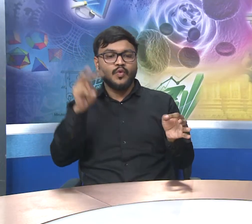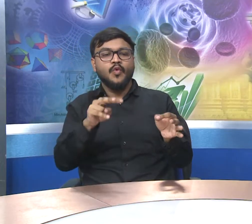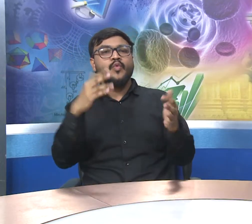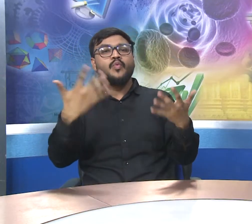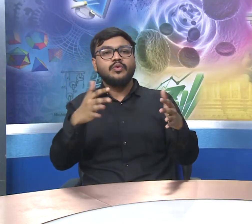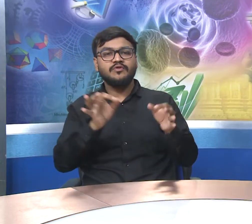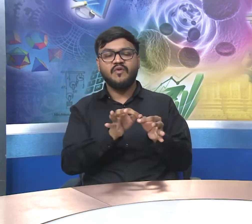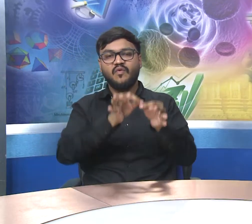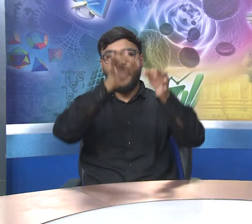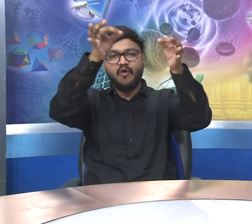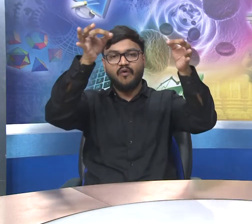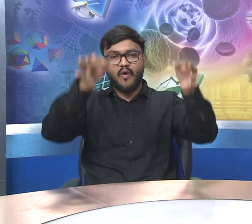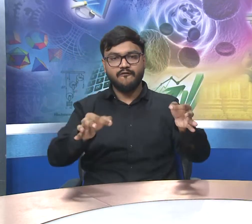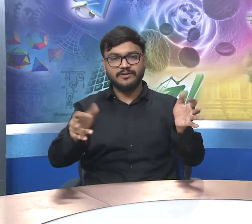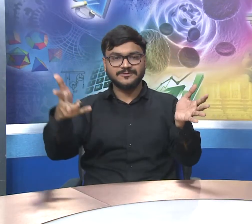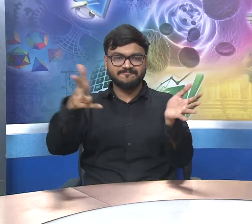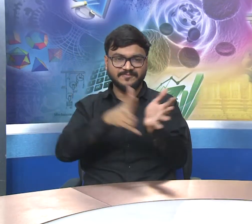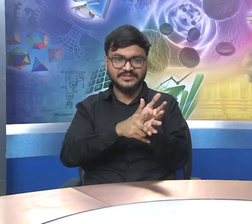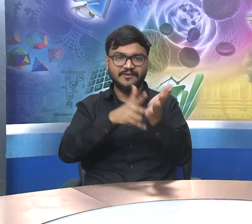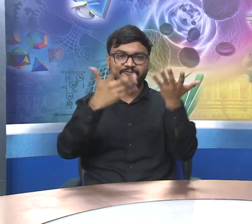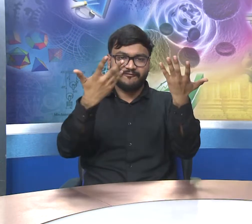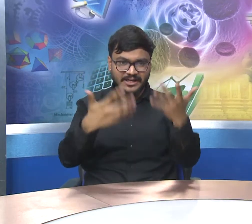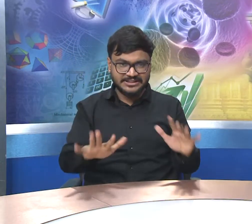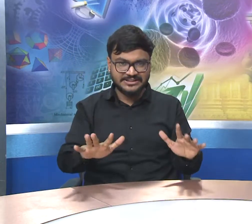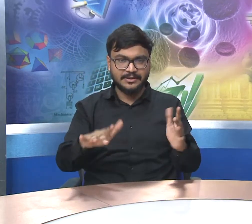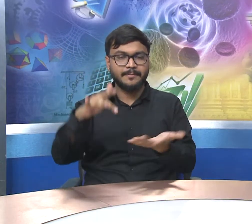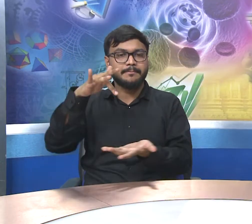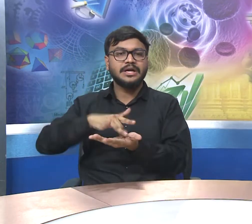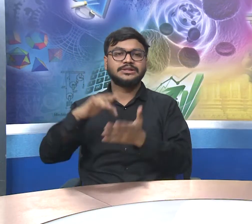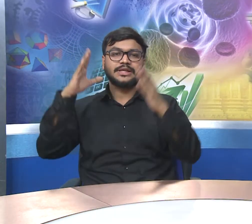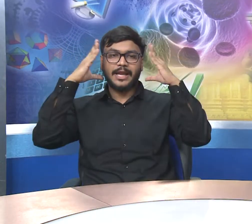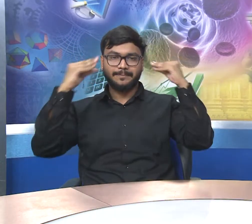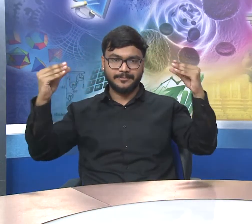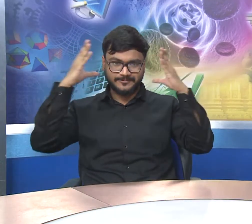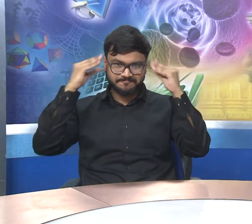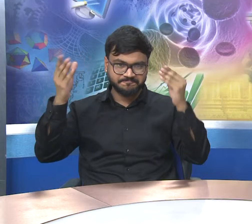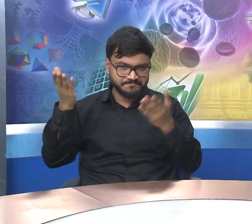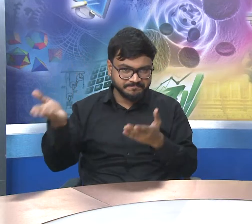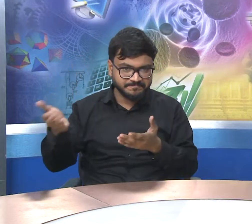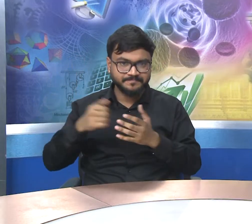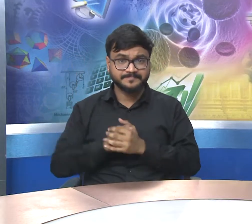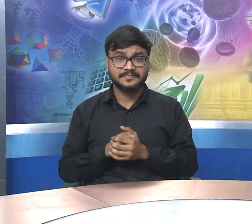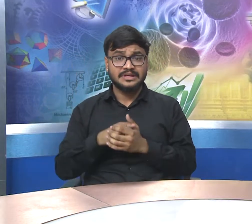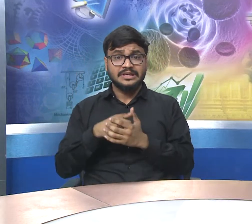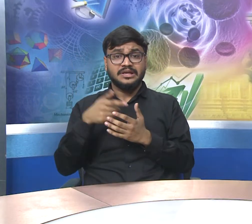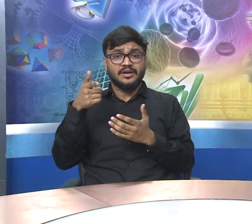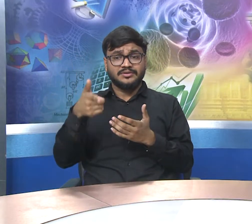The Netherlands is a very small country with a small deaf population.